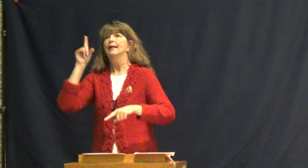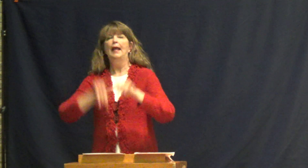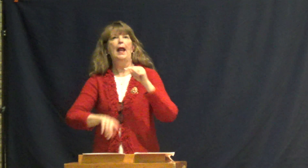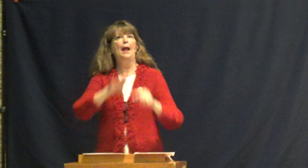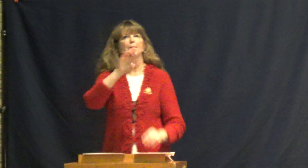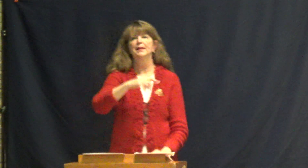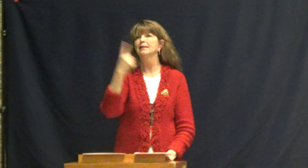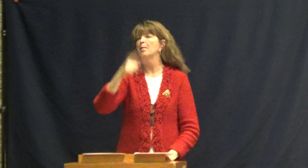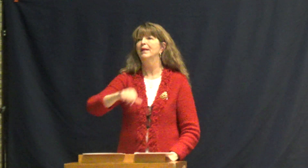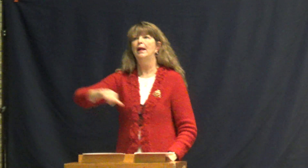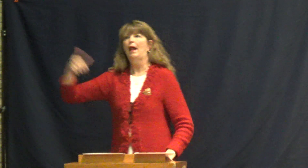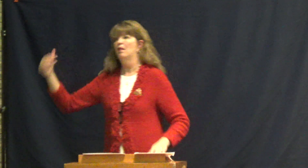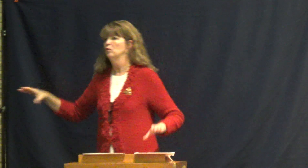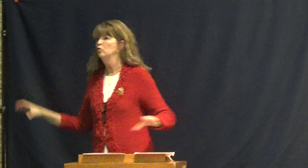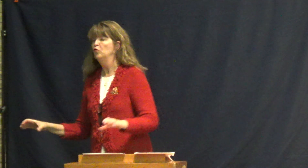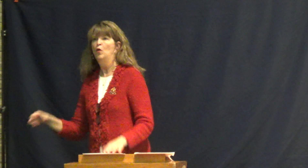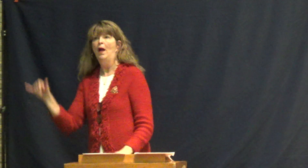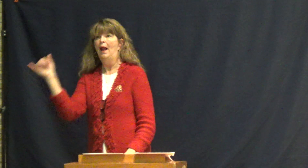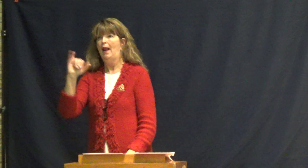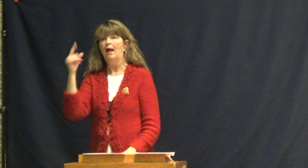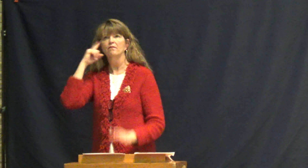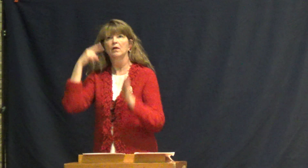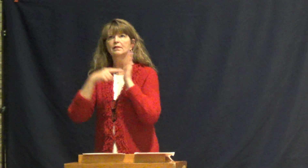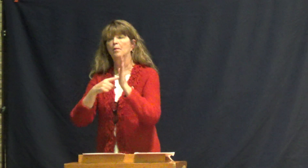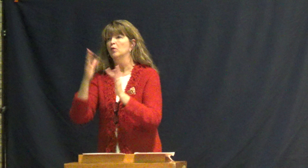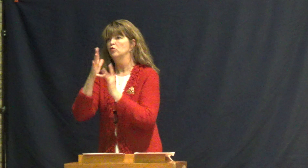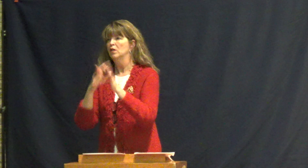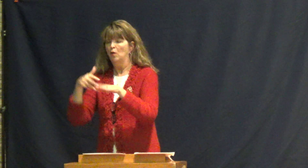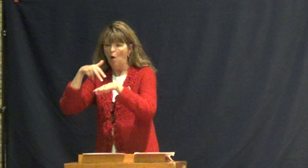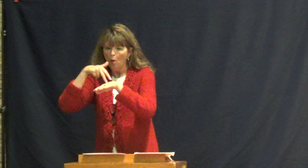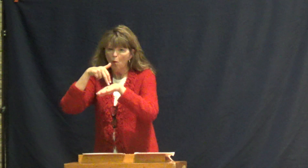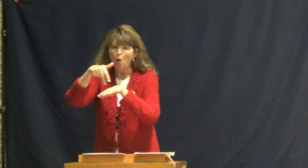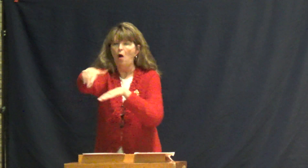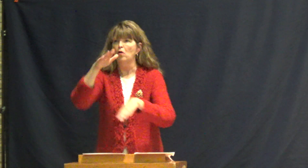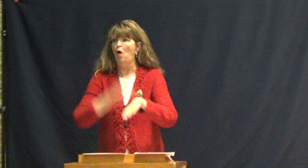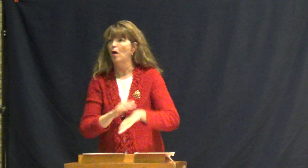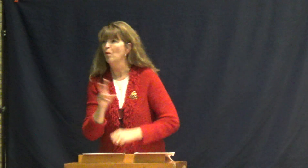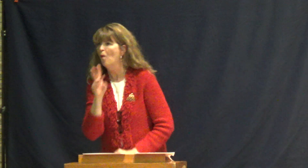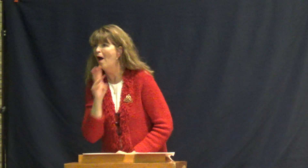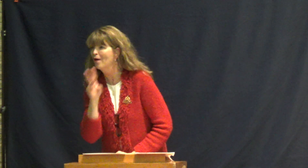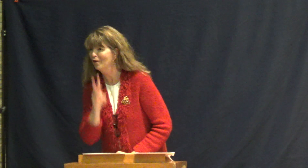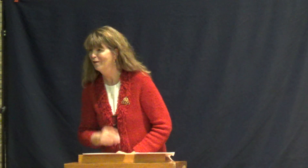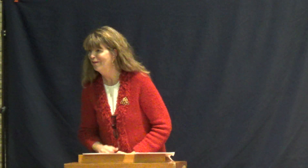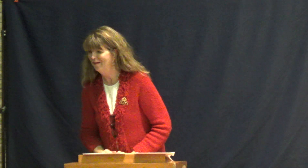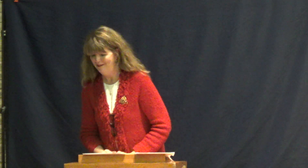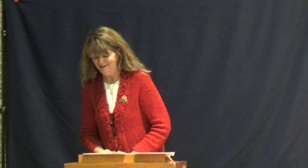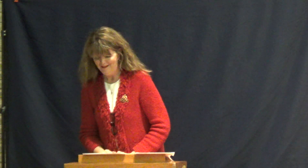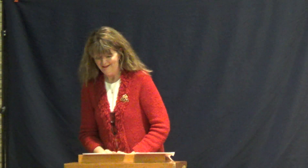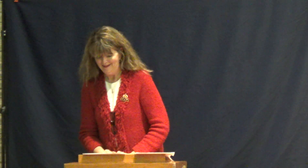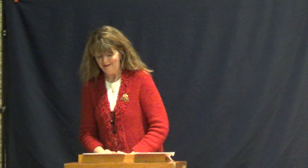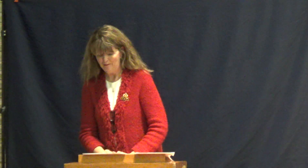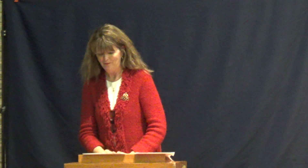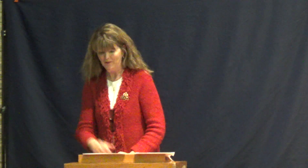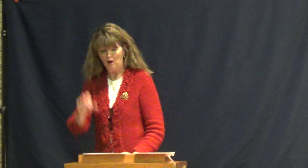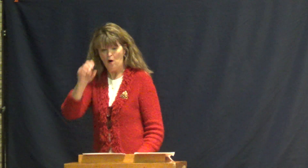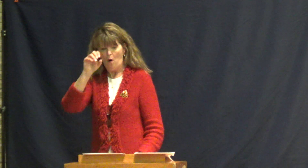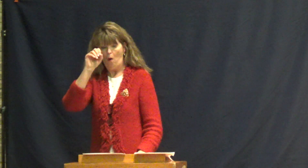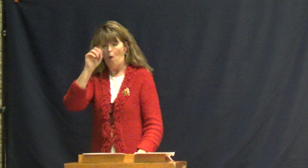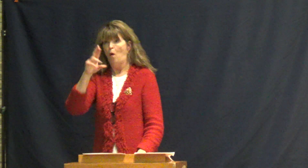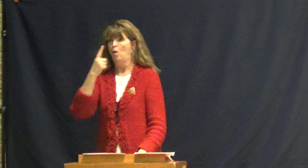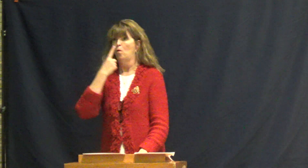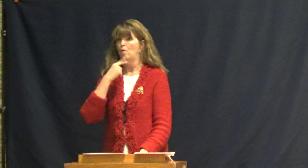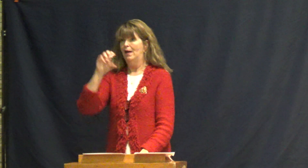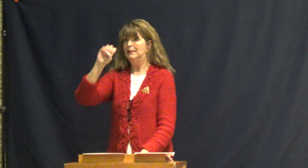that no one could possibly mistake for something else. For example, Jesus walking on